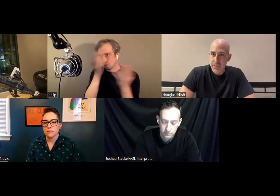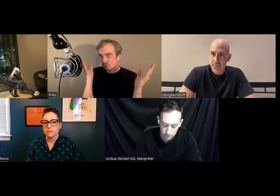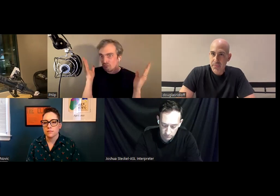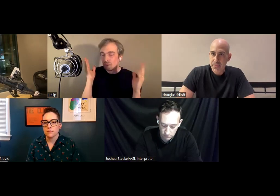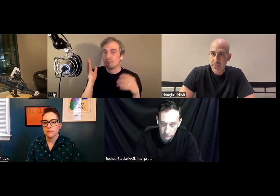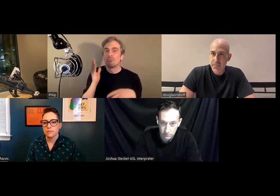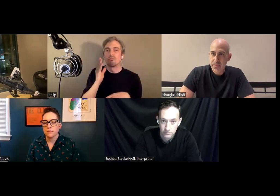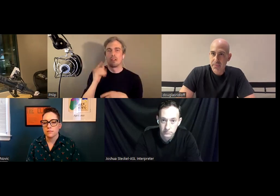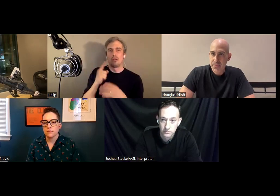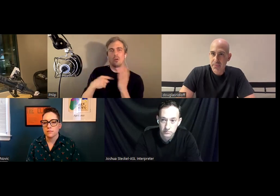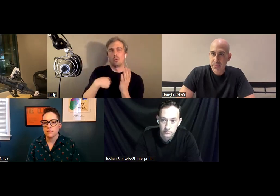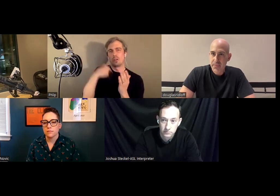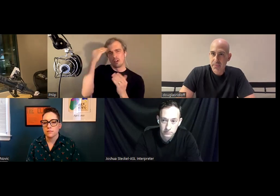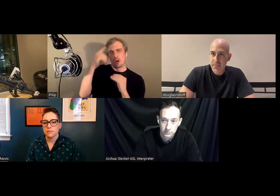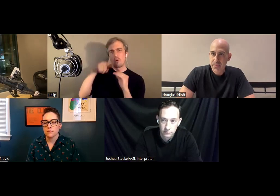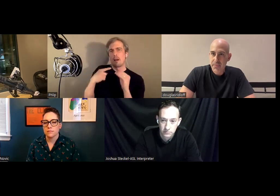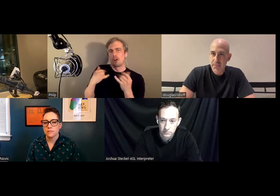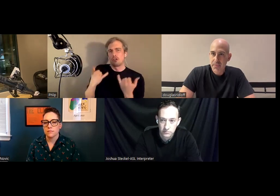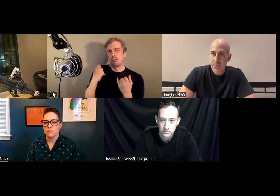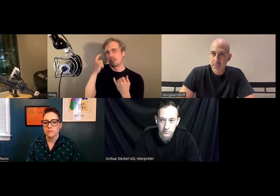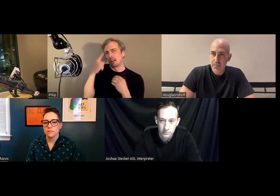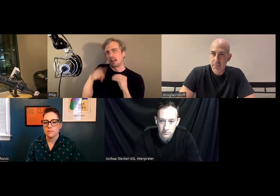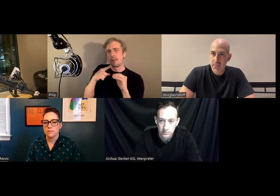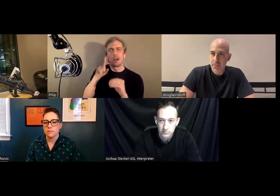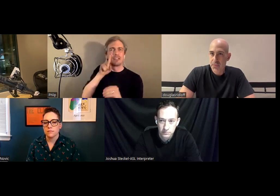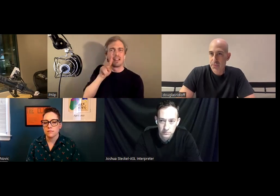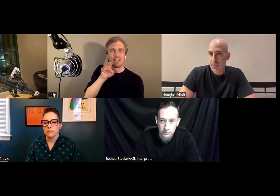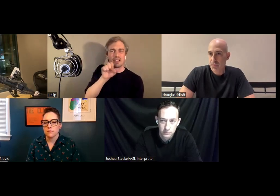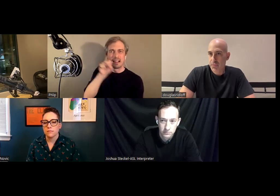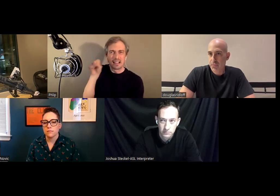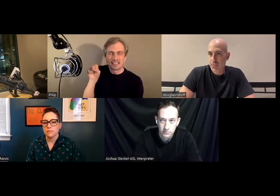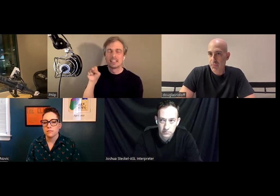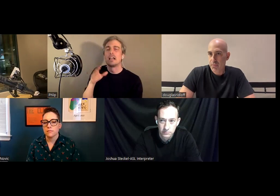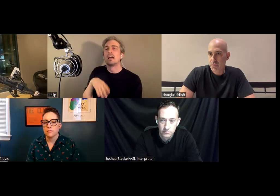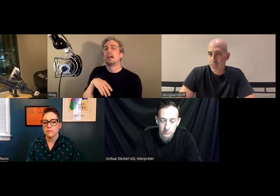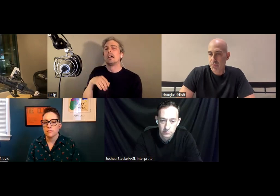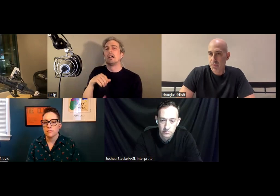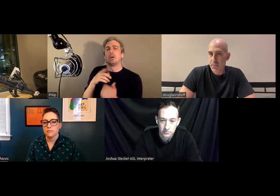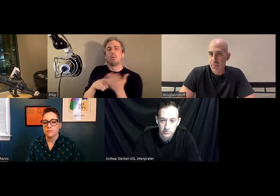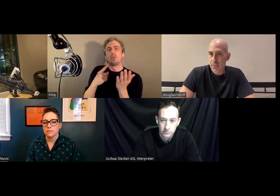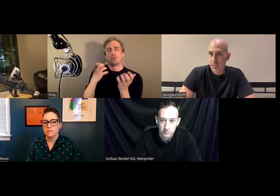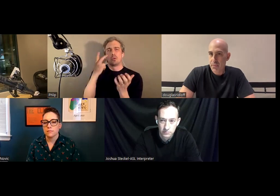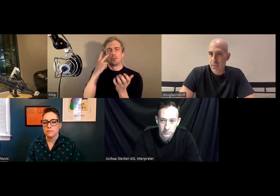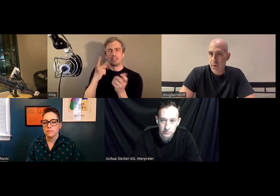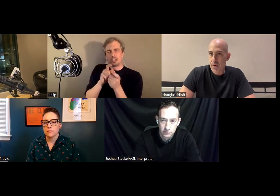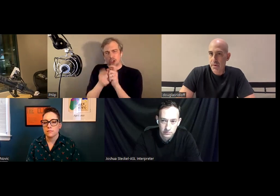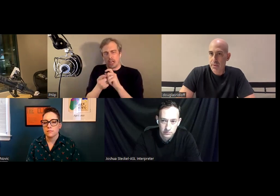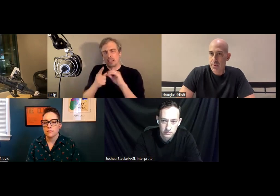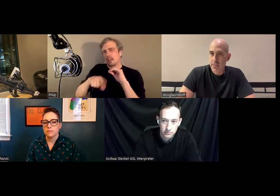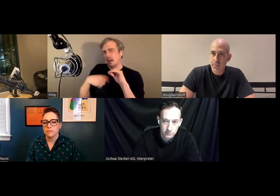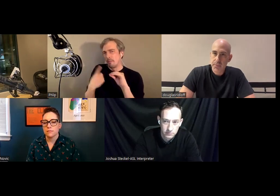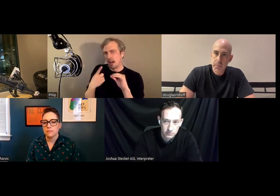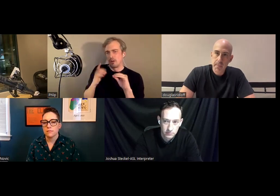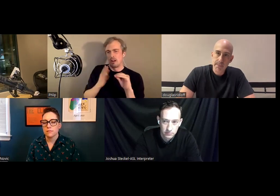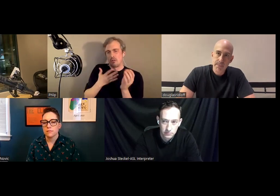of deafness, what would you like to see change in the conversation around deafness and around ASL as we